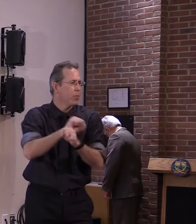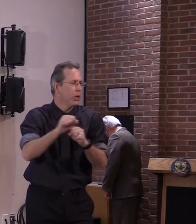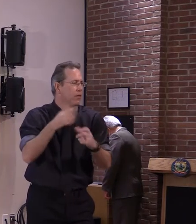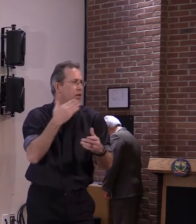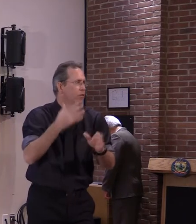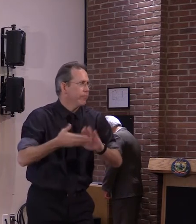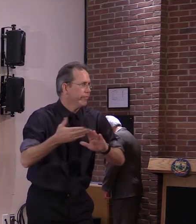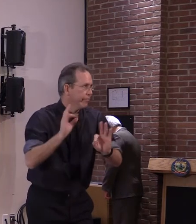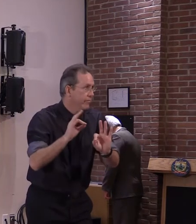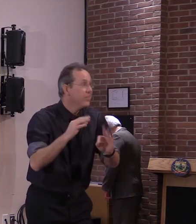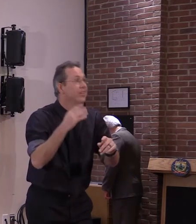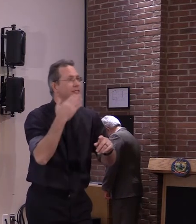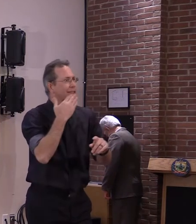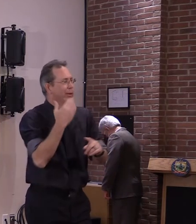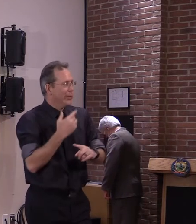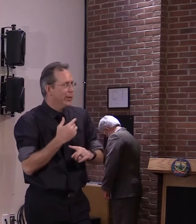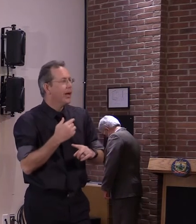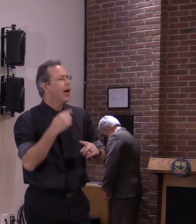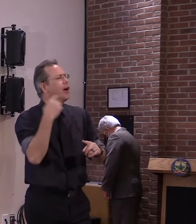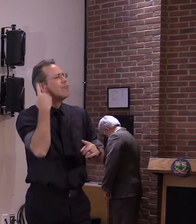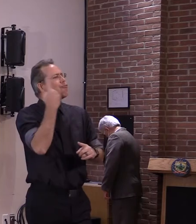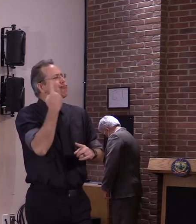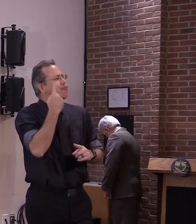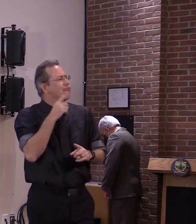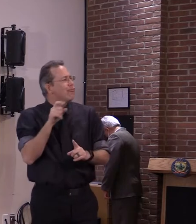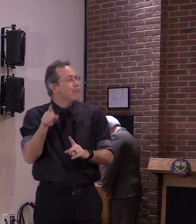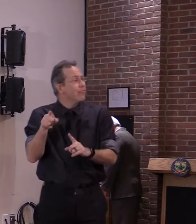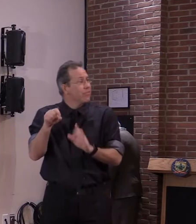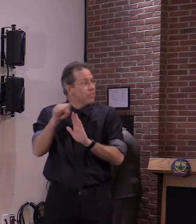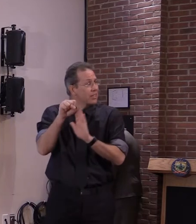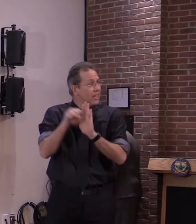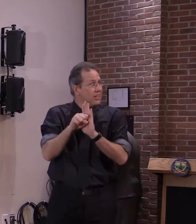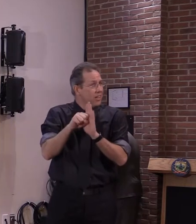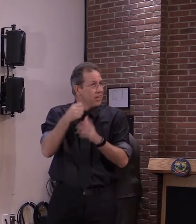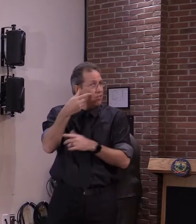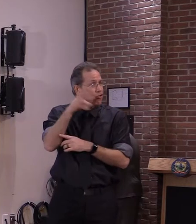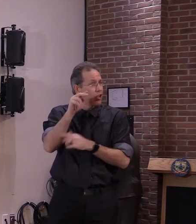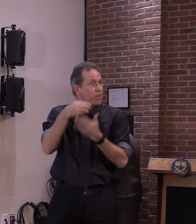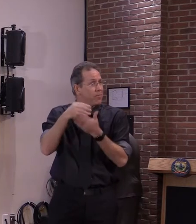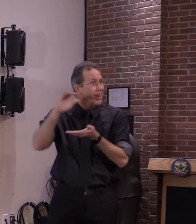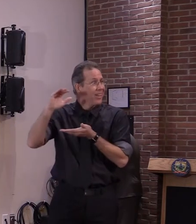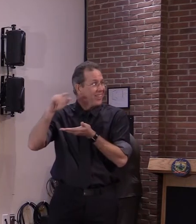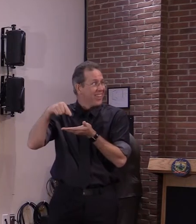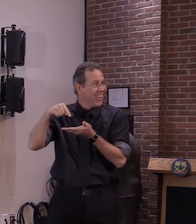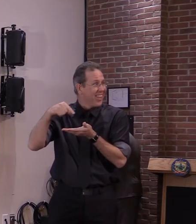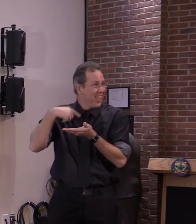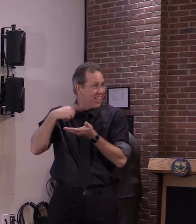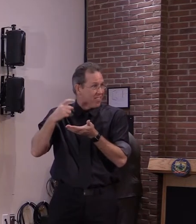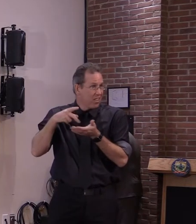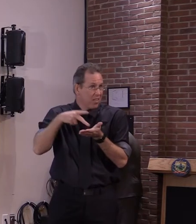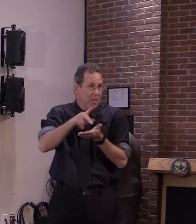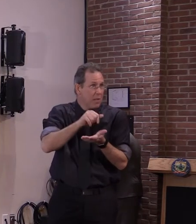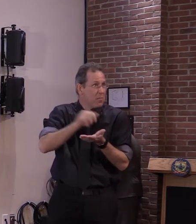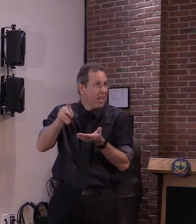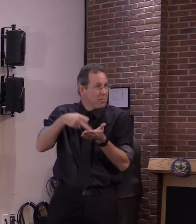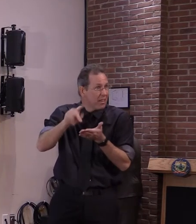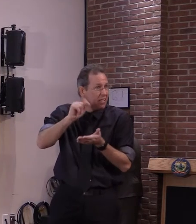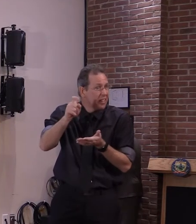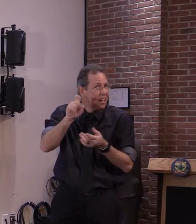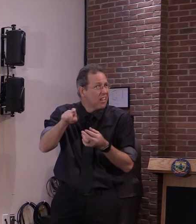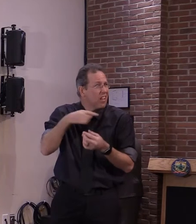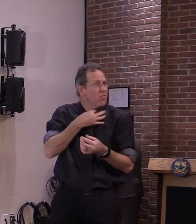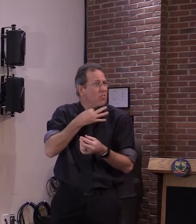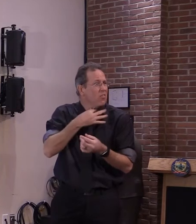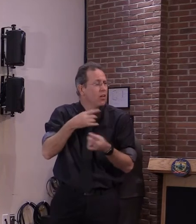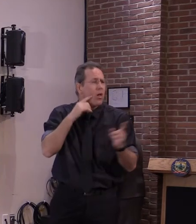happy to take a take a look i don't know if there's anyone commissioner polio is not on the line yeah we'll be